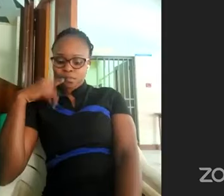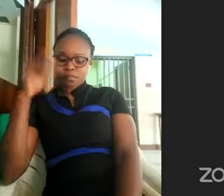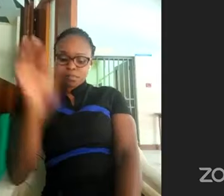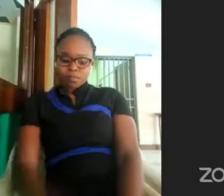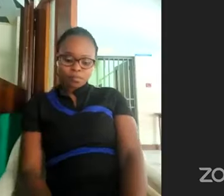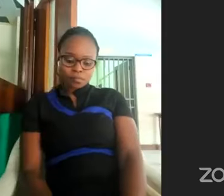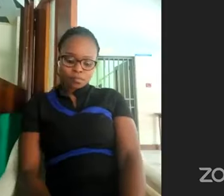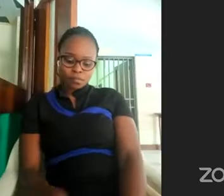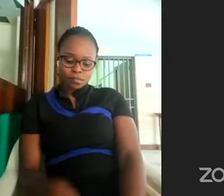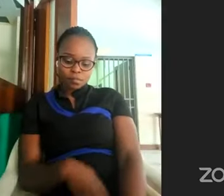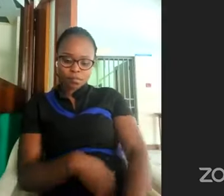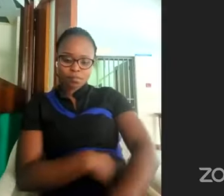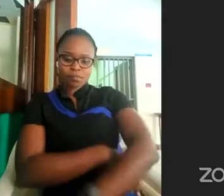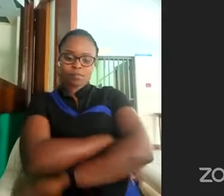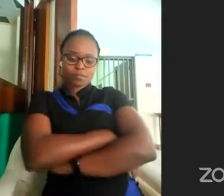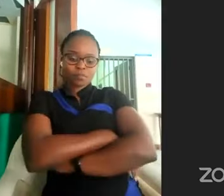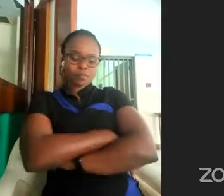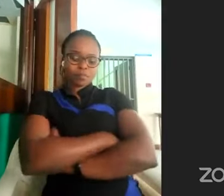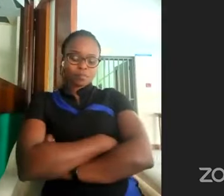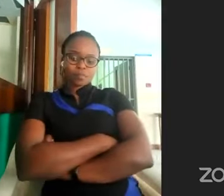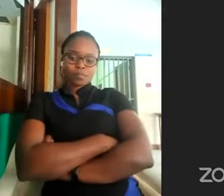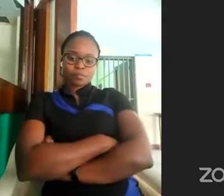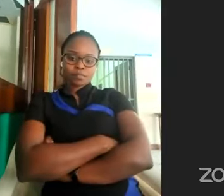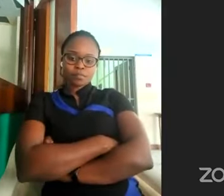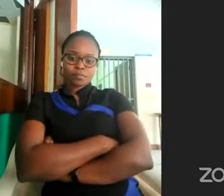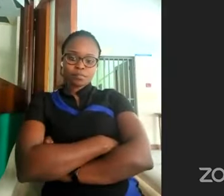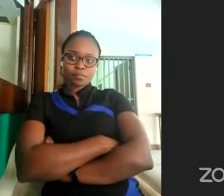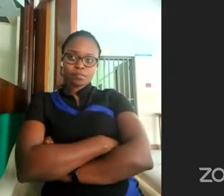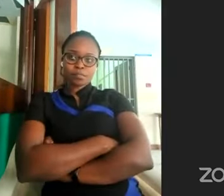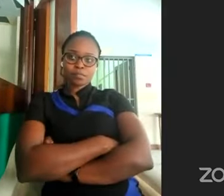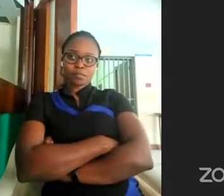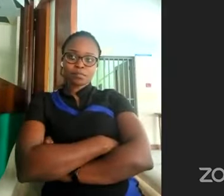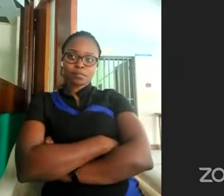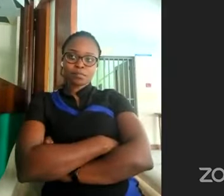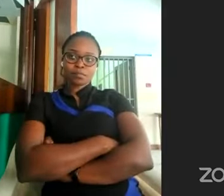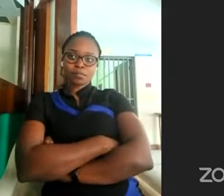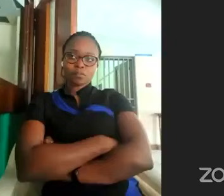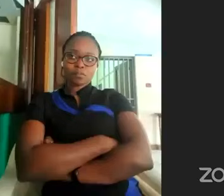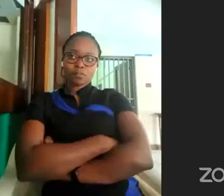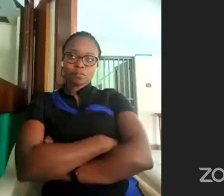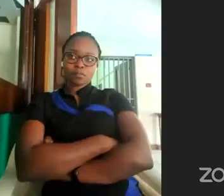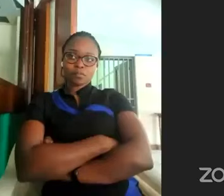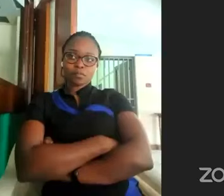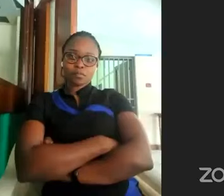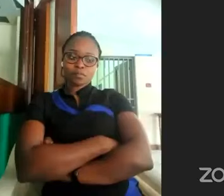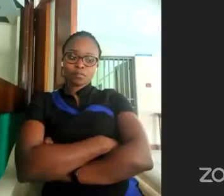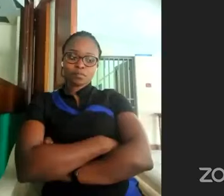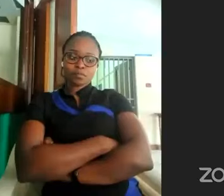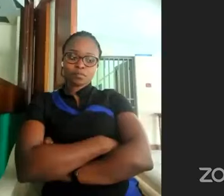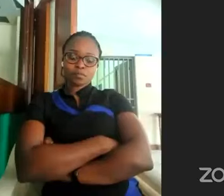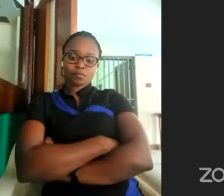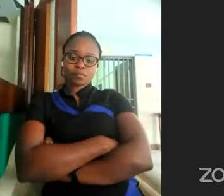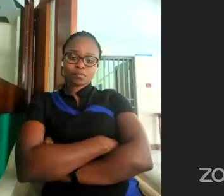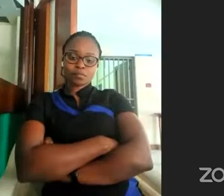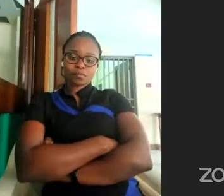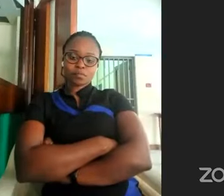answer. Yeah. The question was about why did I meant when